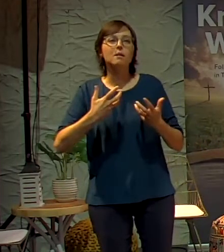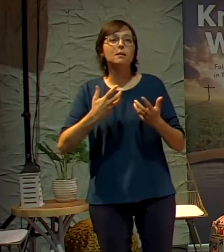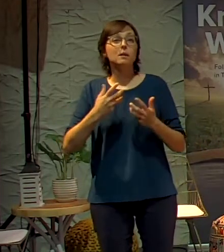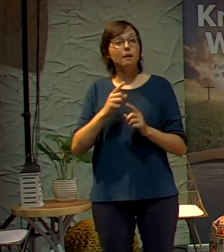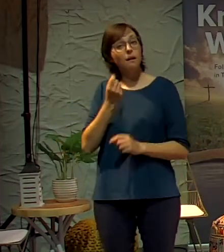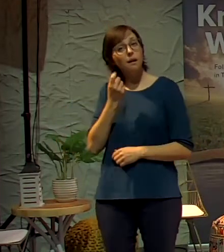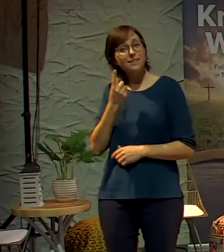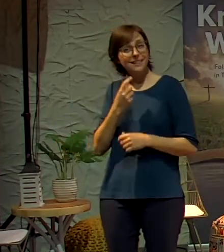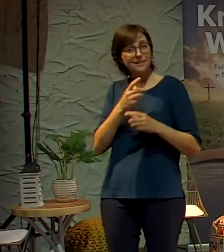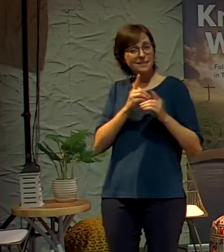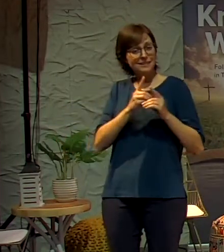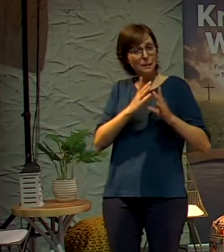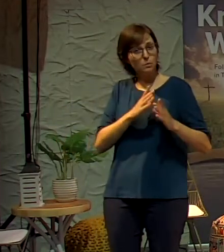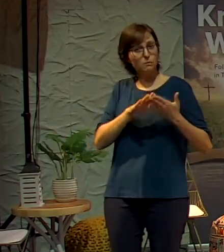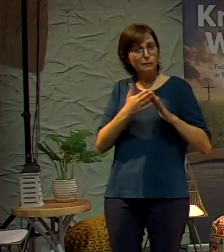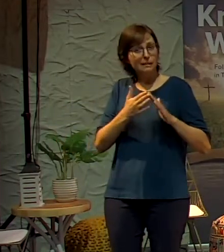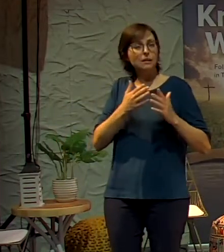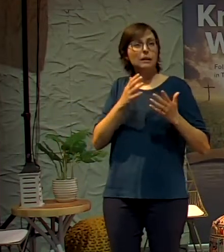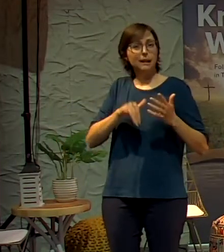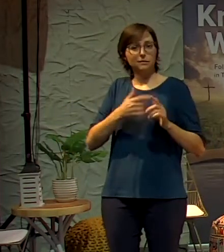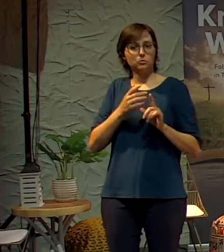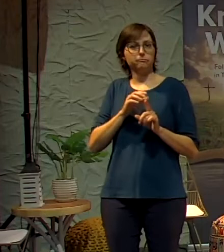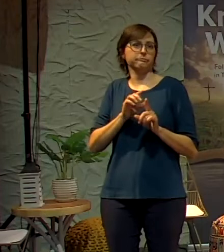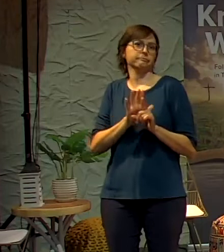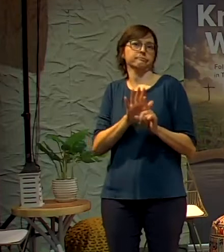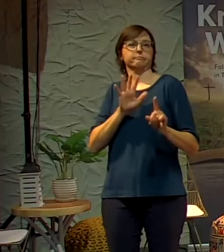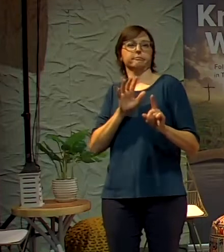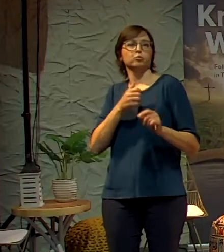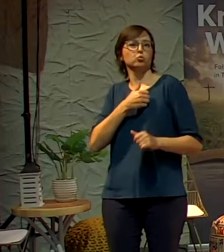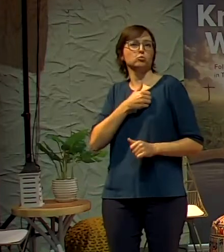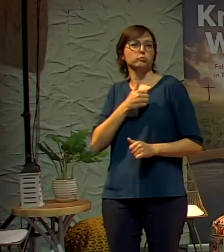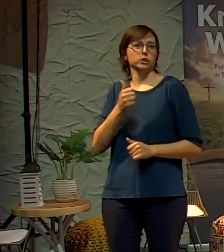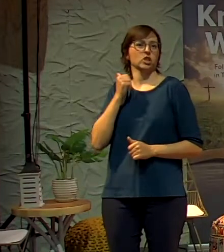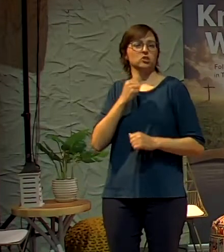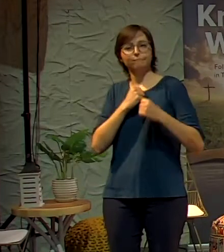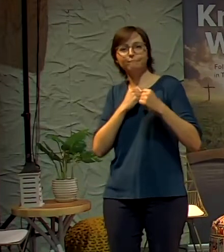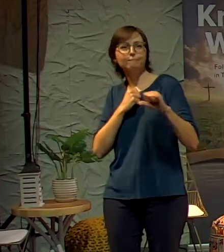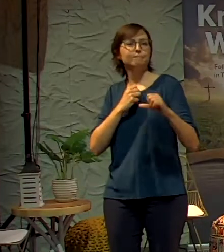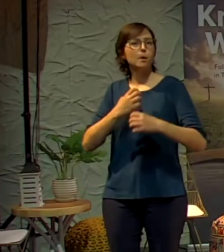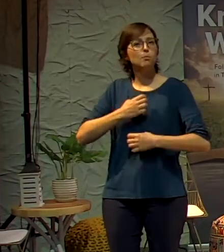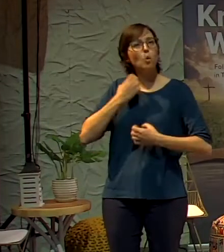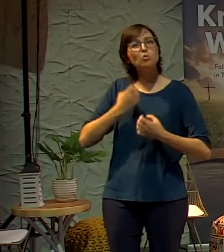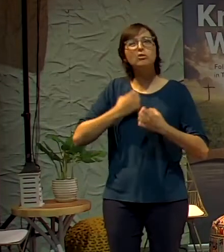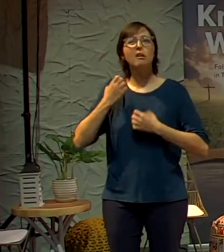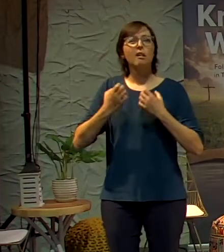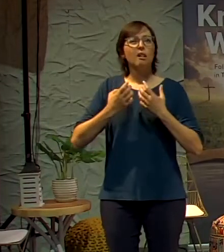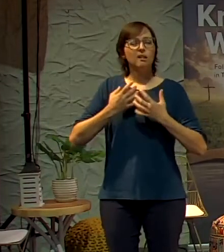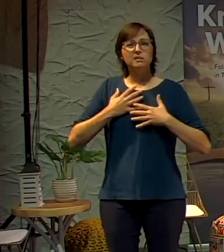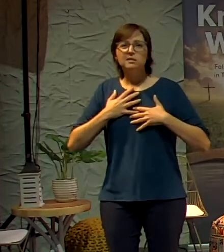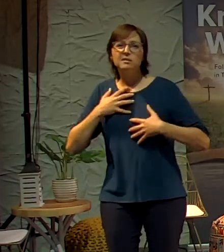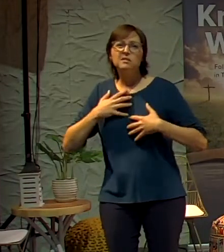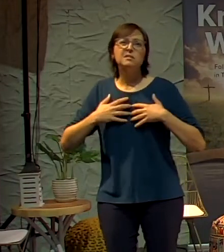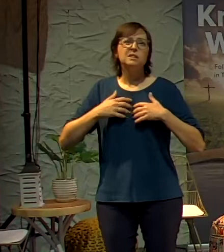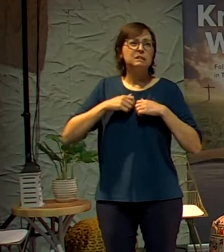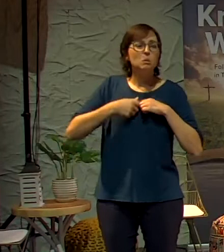rejection, a lot of emotional labor, right? A lot of heartache, a lot of disappointment because